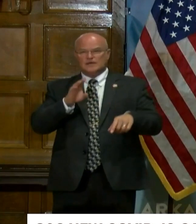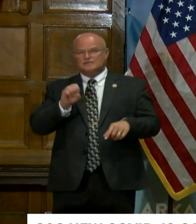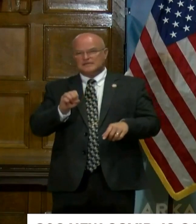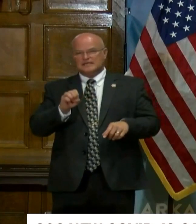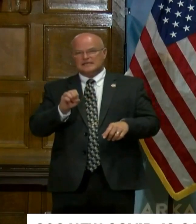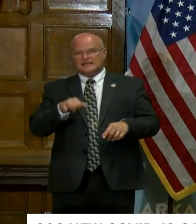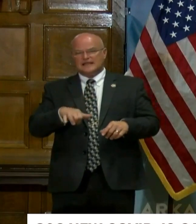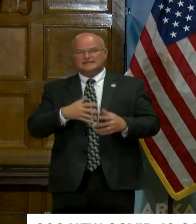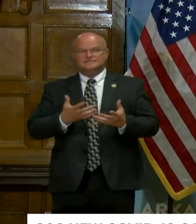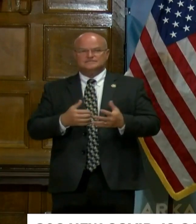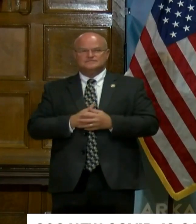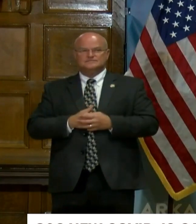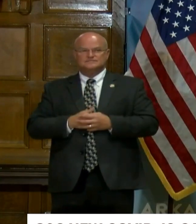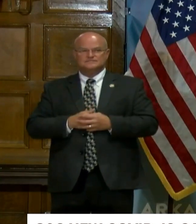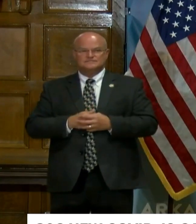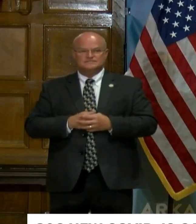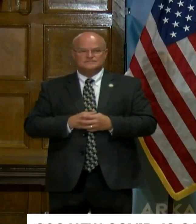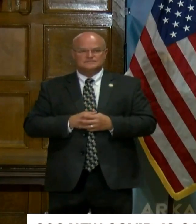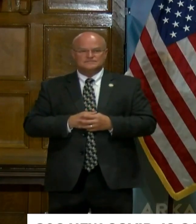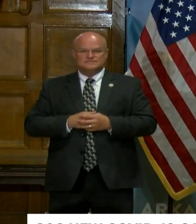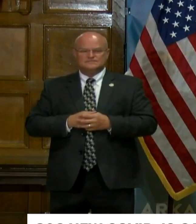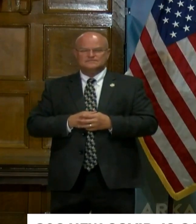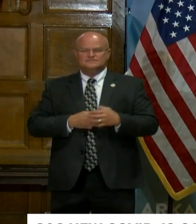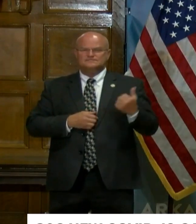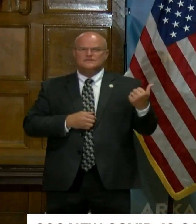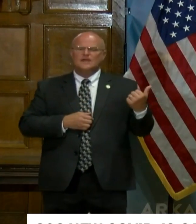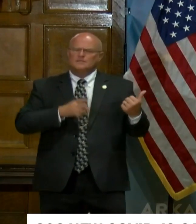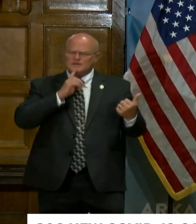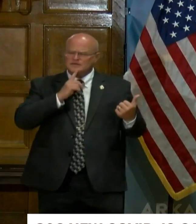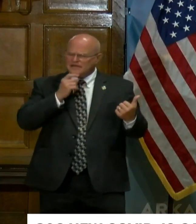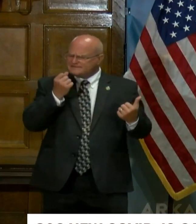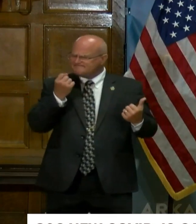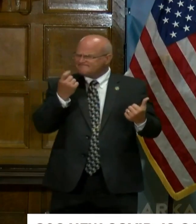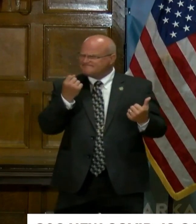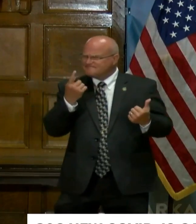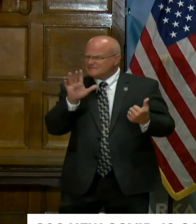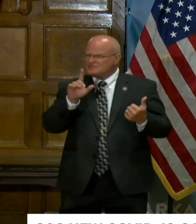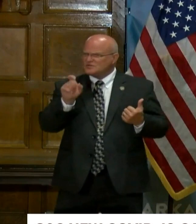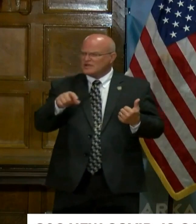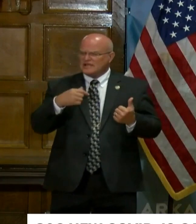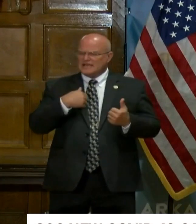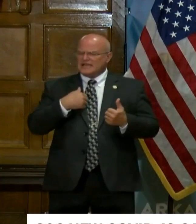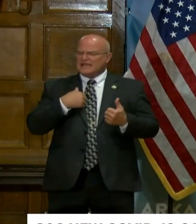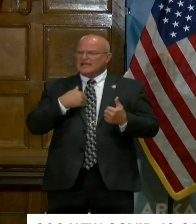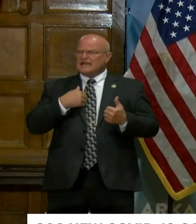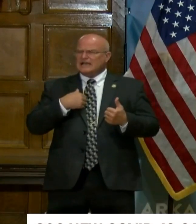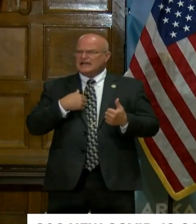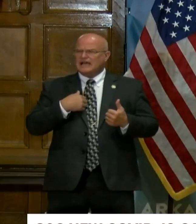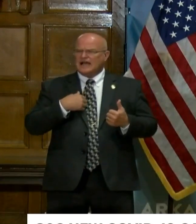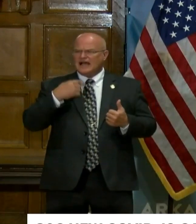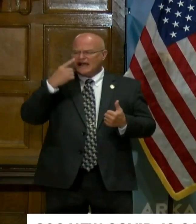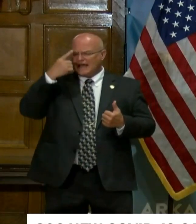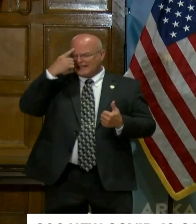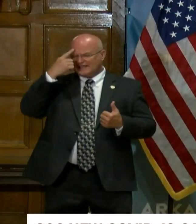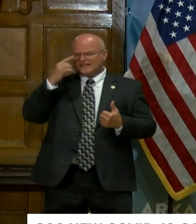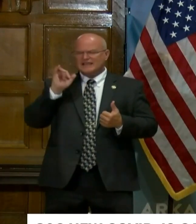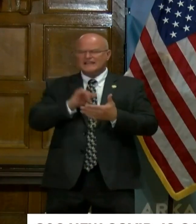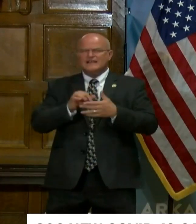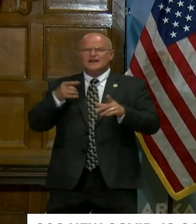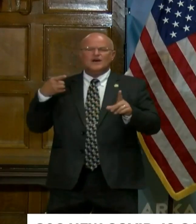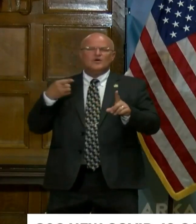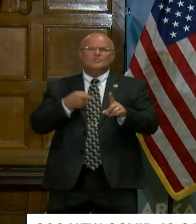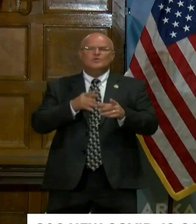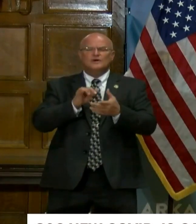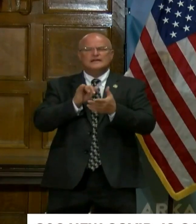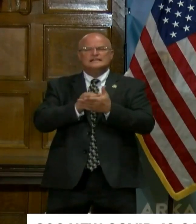be to that? Well, I want to make sure I understand it, but if I think the point